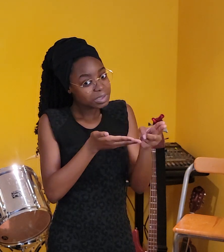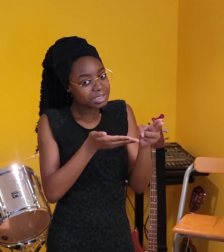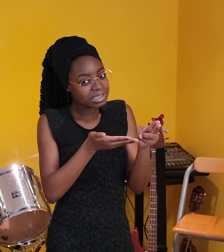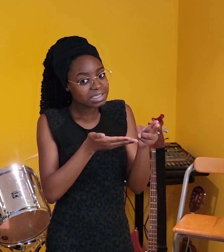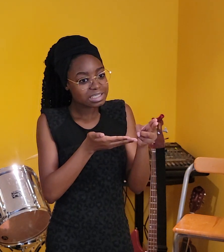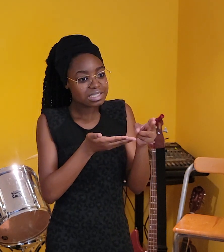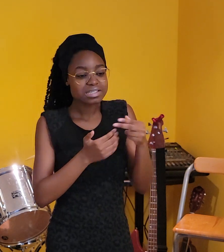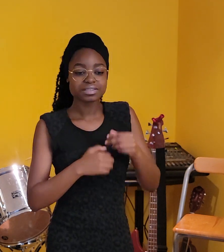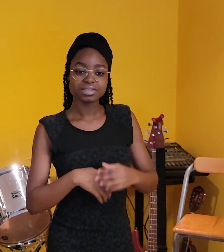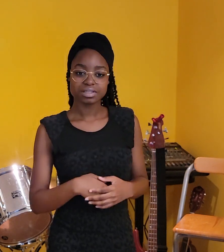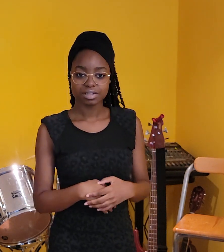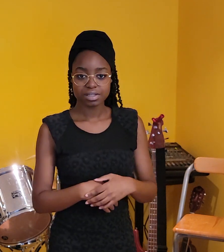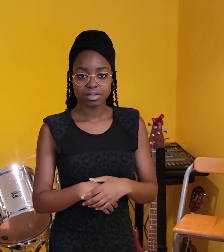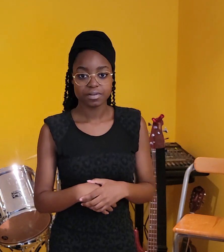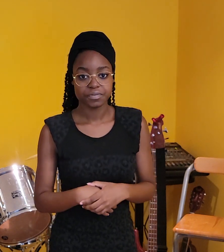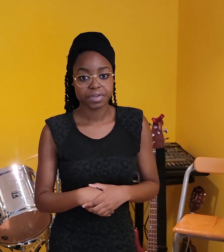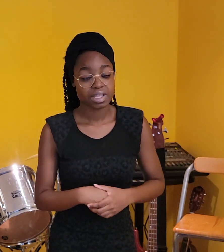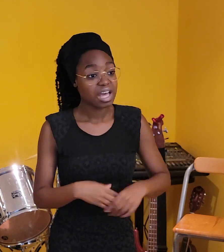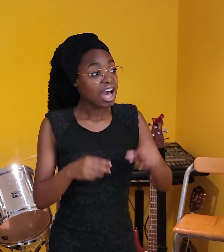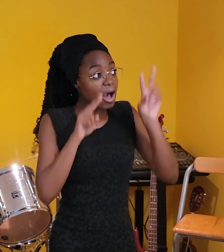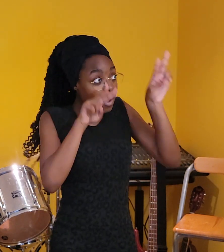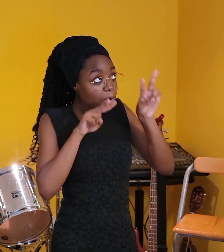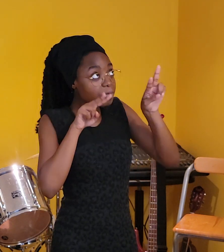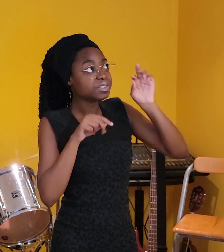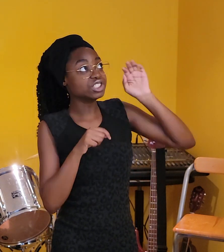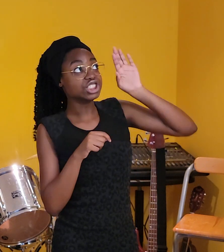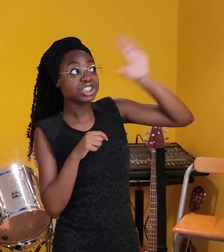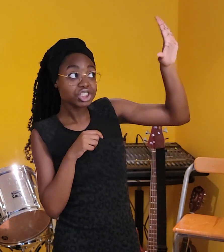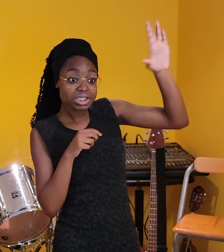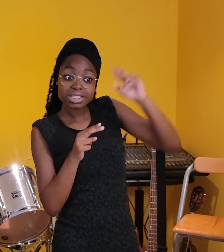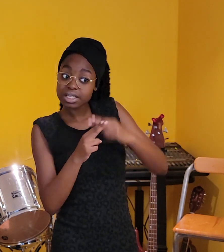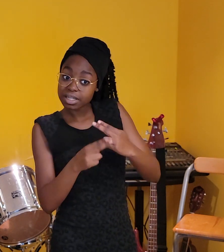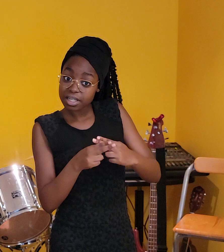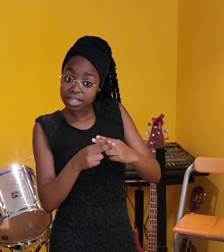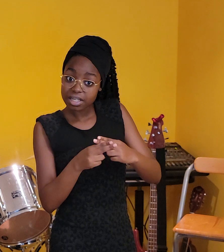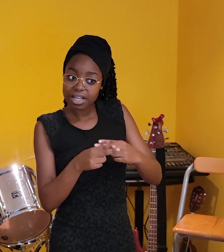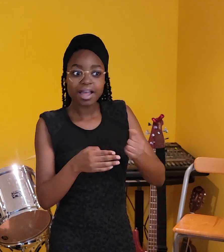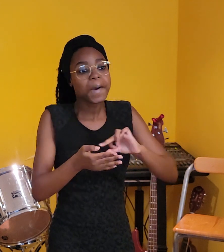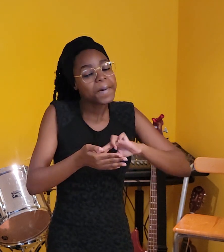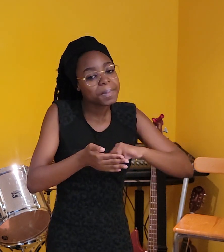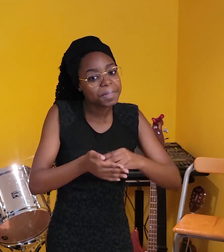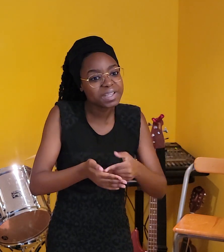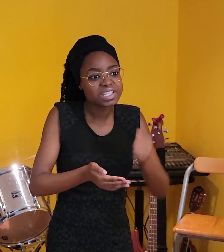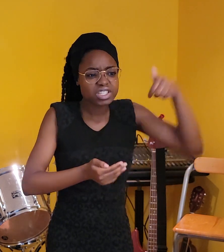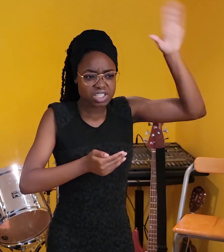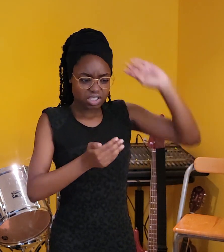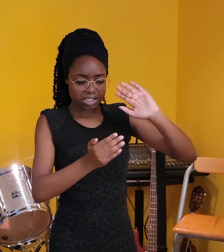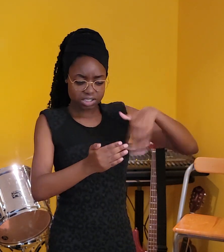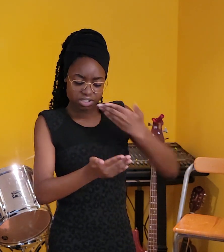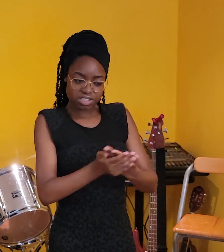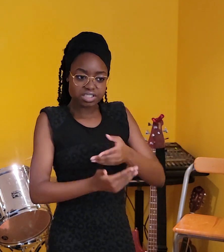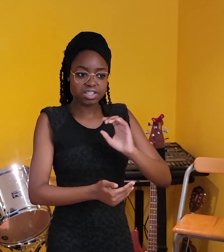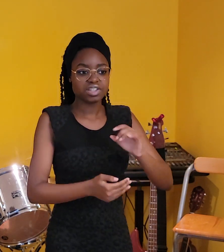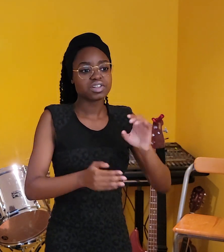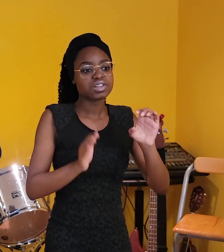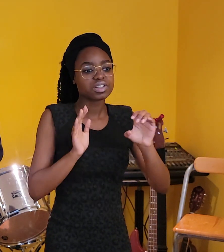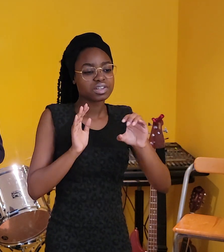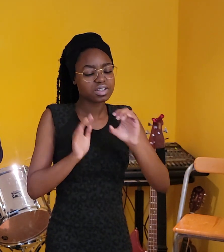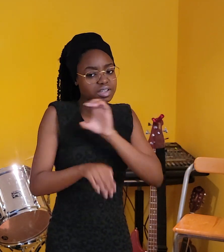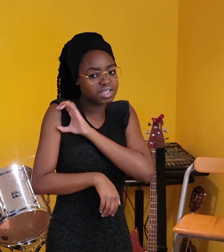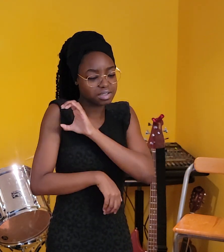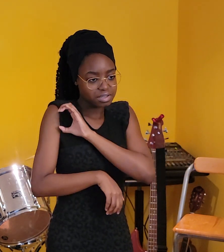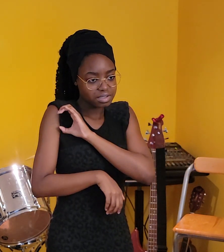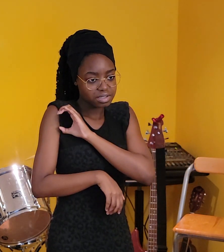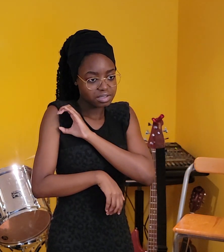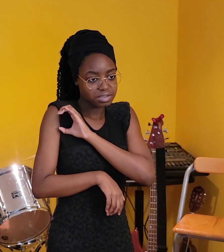And when it says, "And thy name, hallowed be thy name," thy name refers to God's whole character. This is very important.